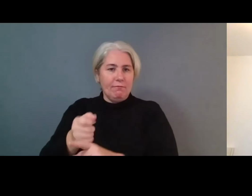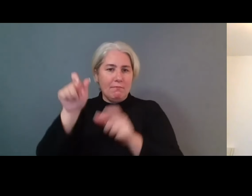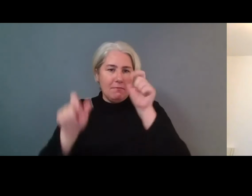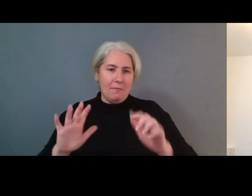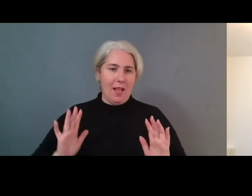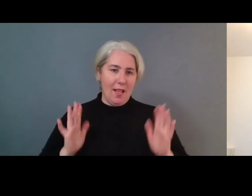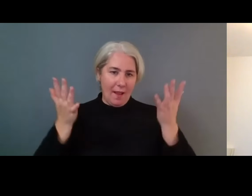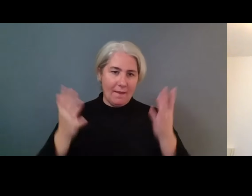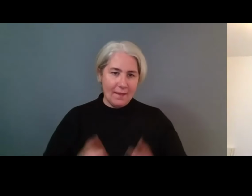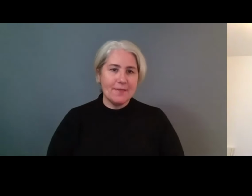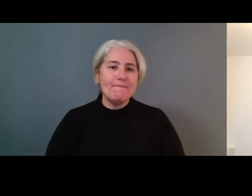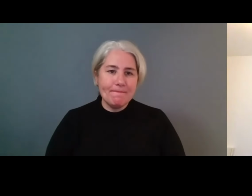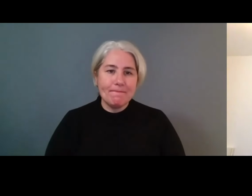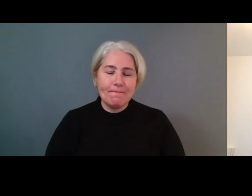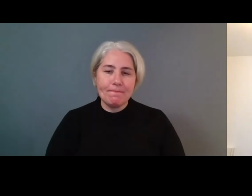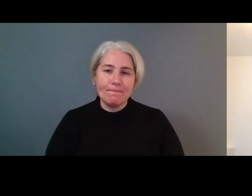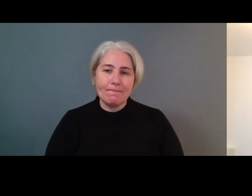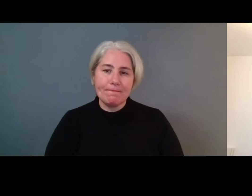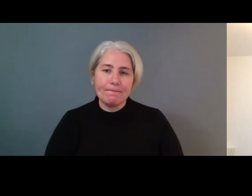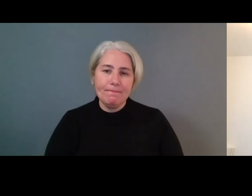When it comes to networking,